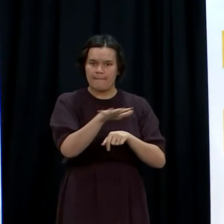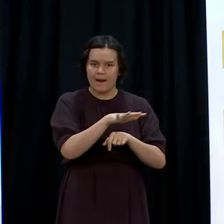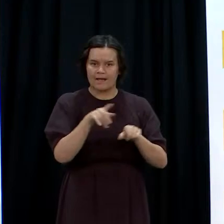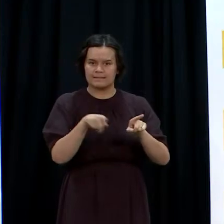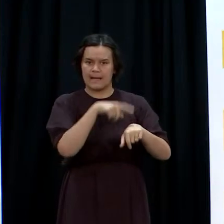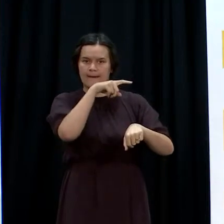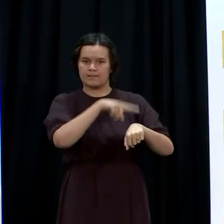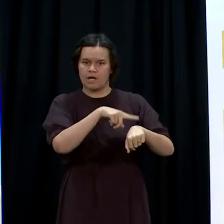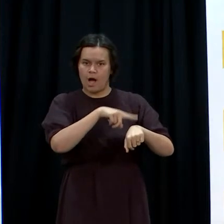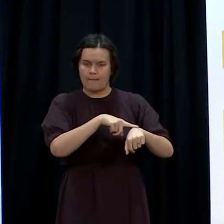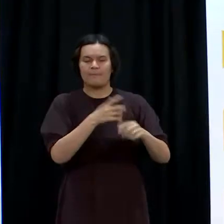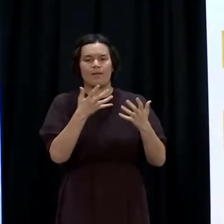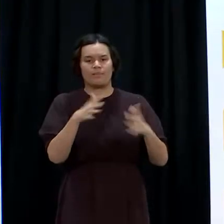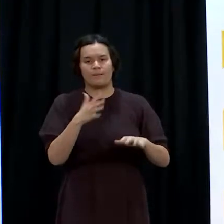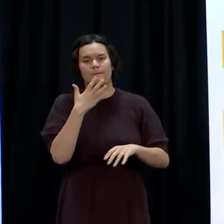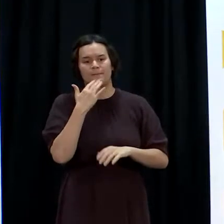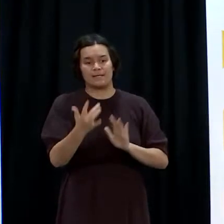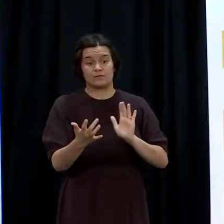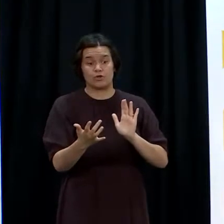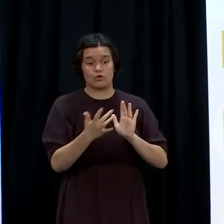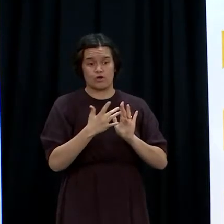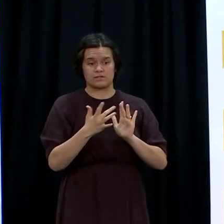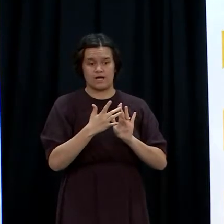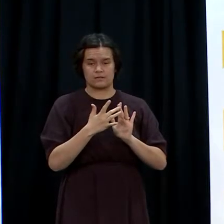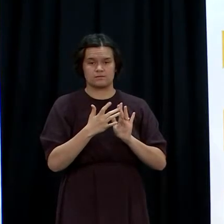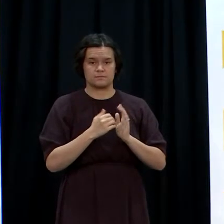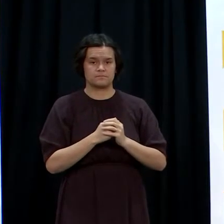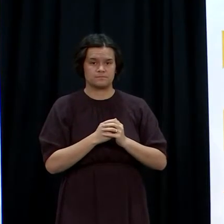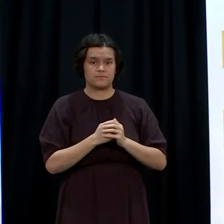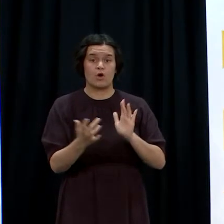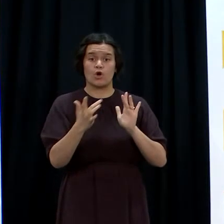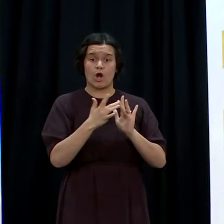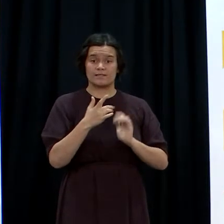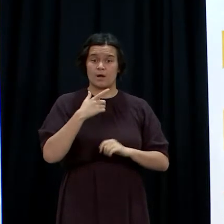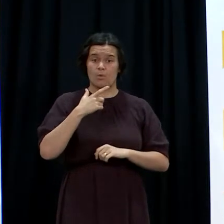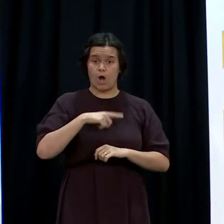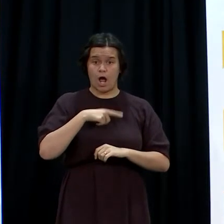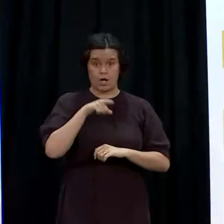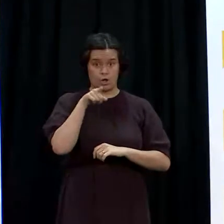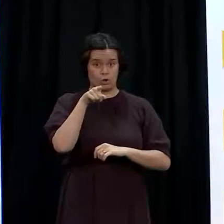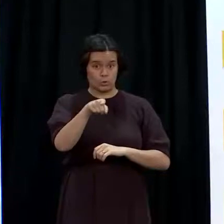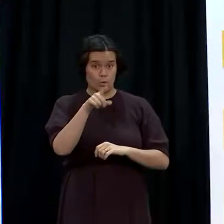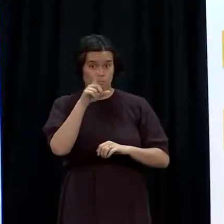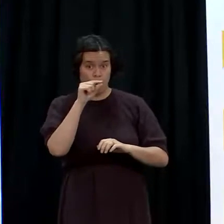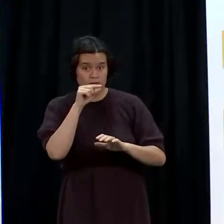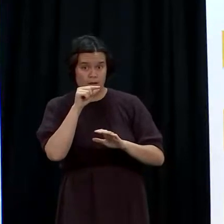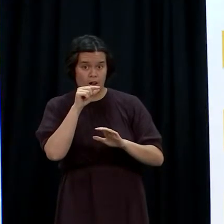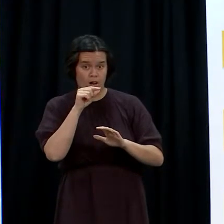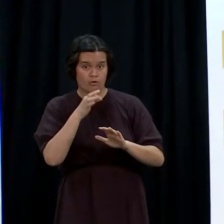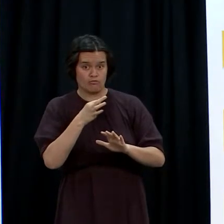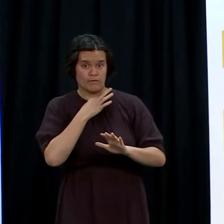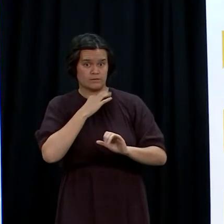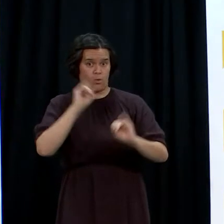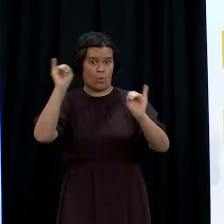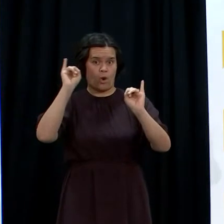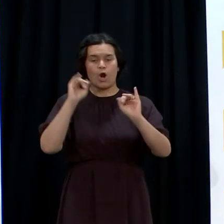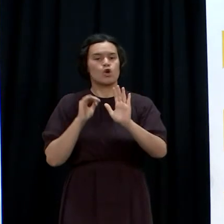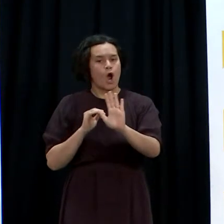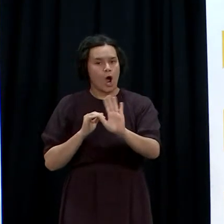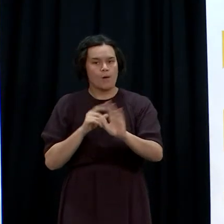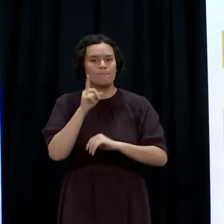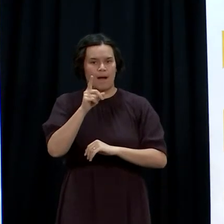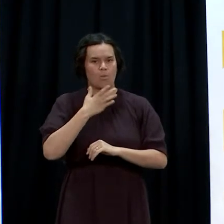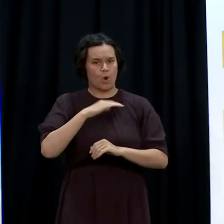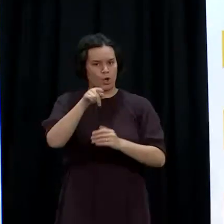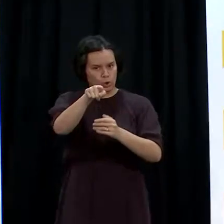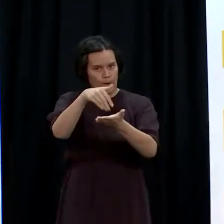is part of source investigation, because these 2 cases in the same household have more than 1 SNP or SNP